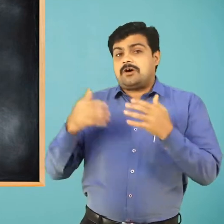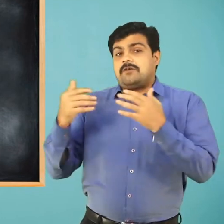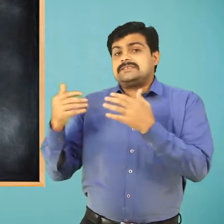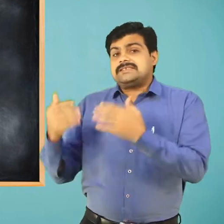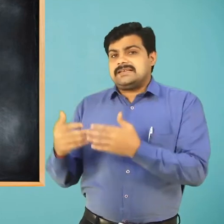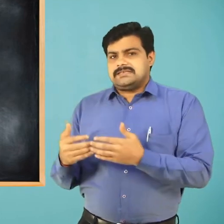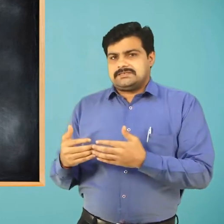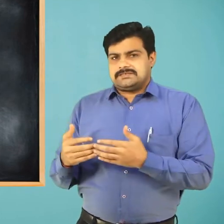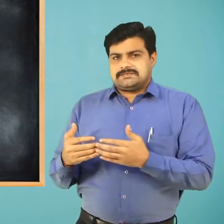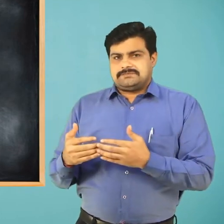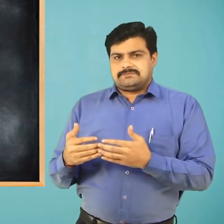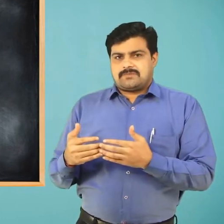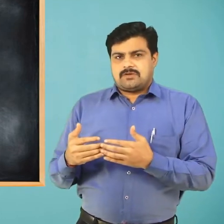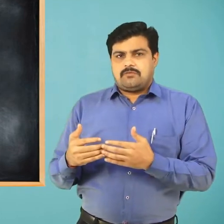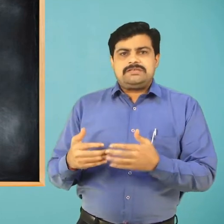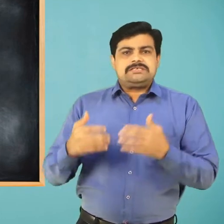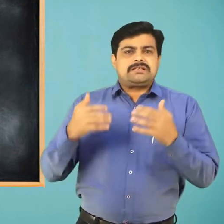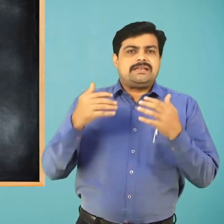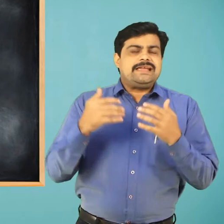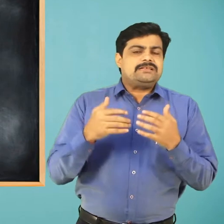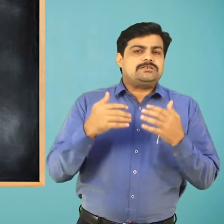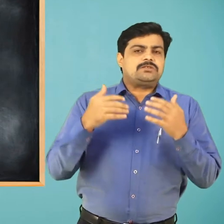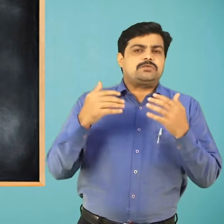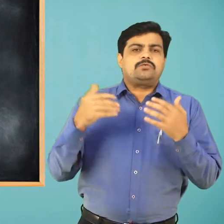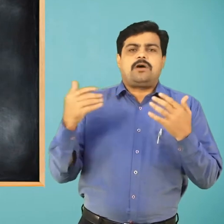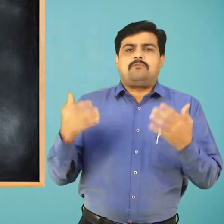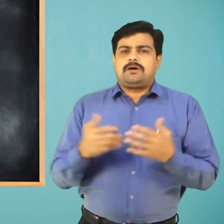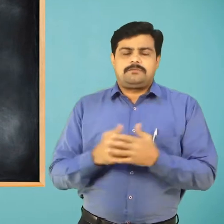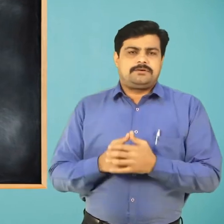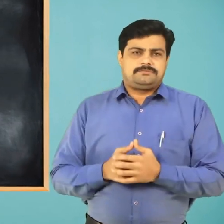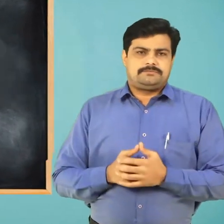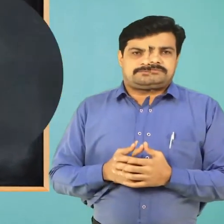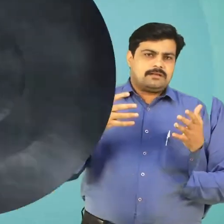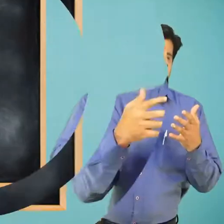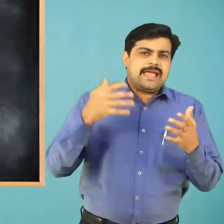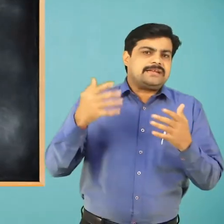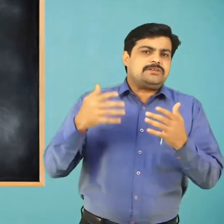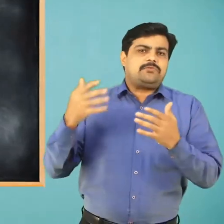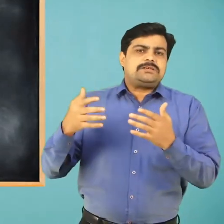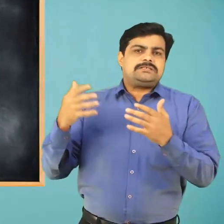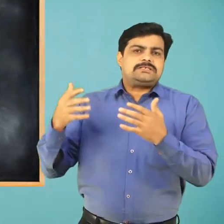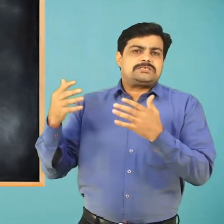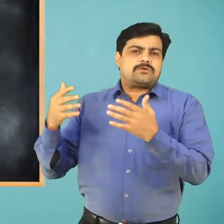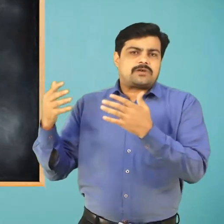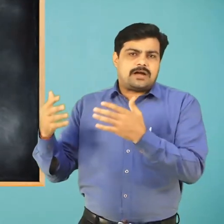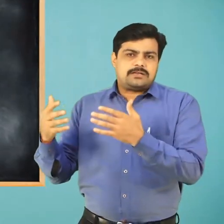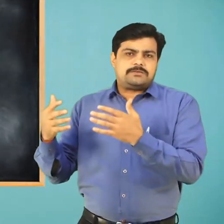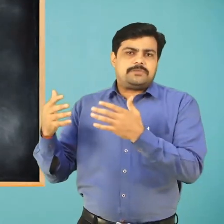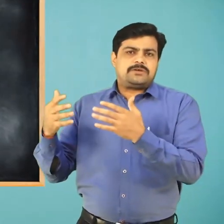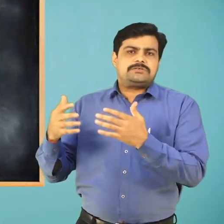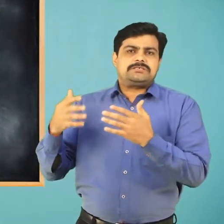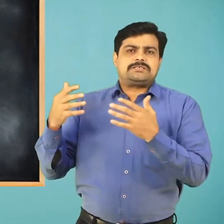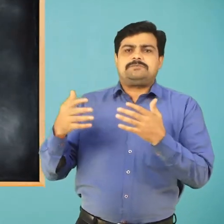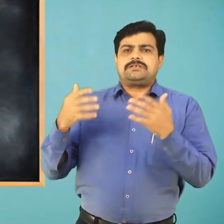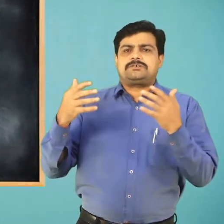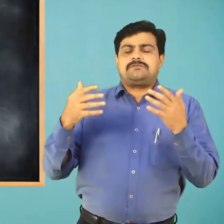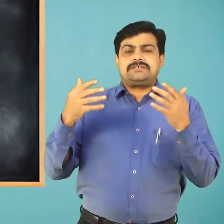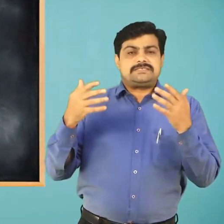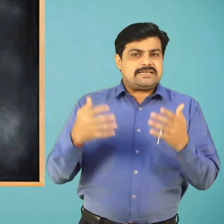of a sentence, which is linked through a verb. The active voice is so called because the subject of the